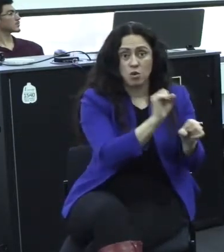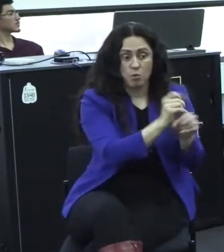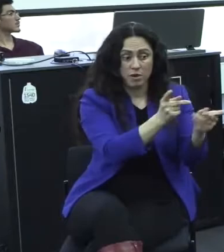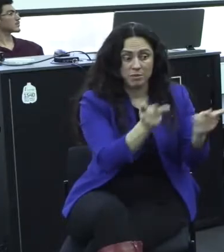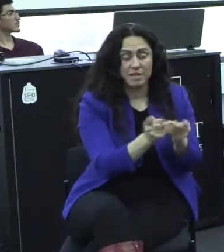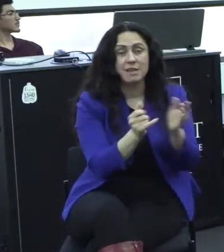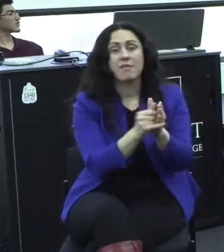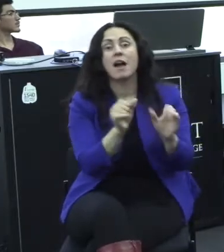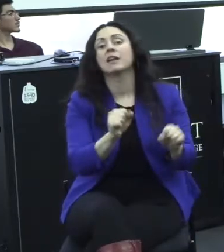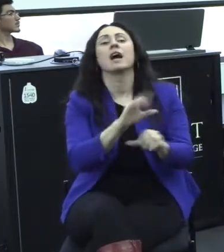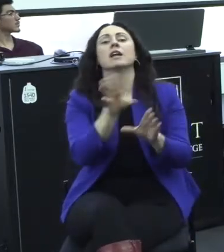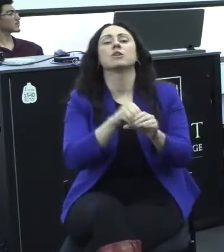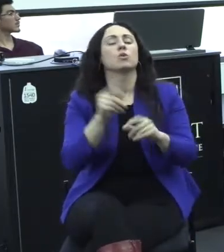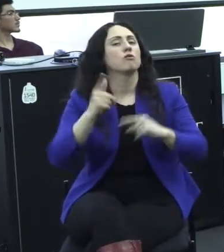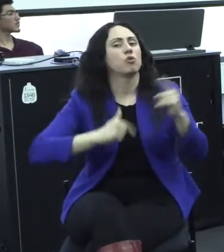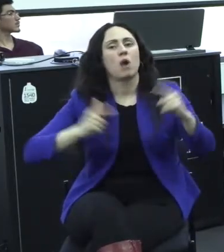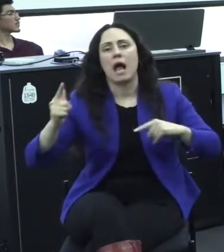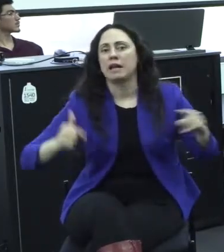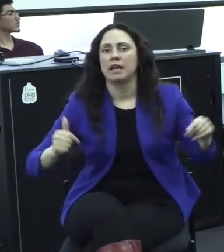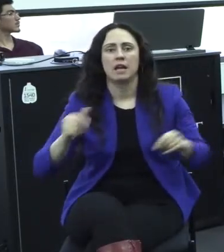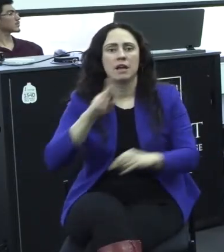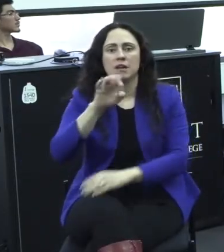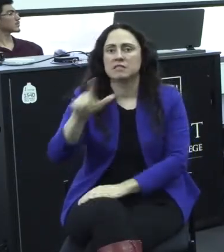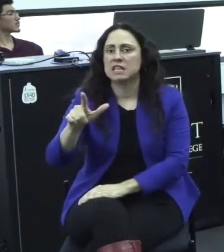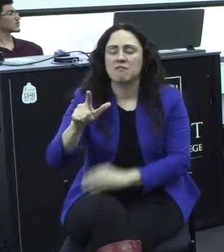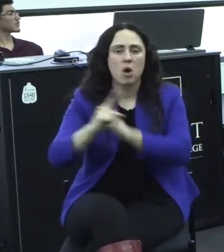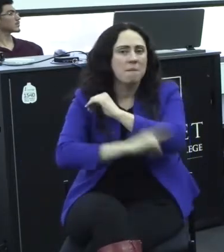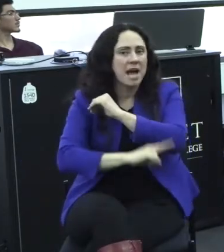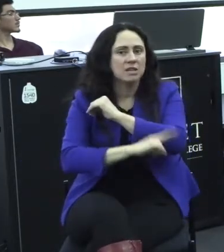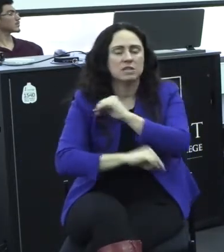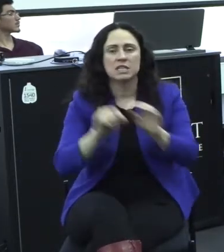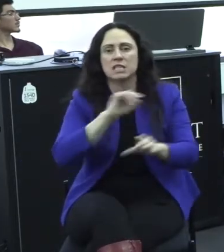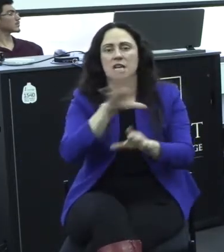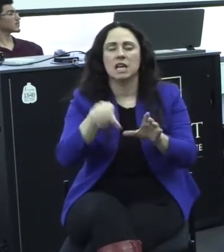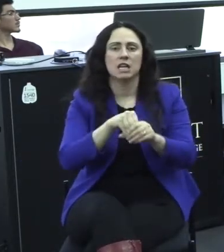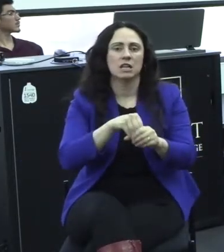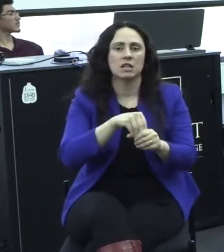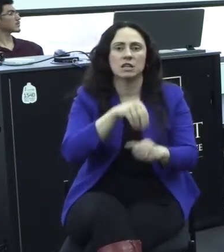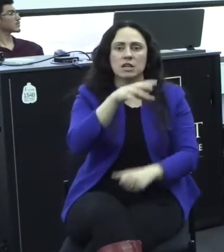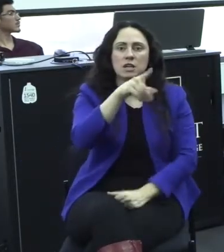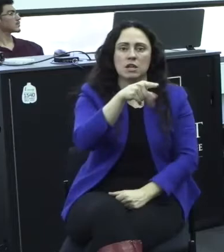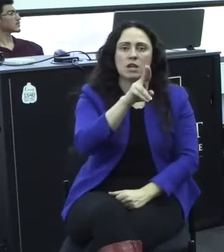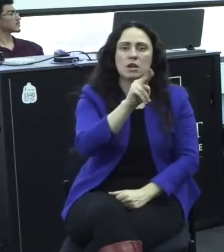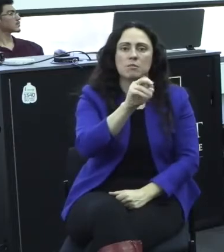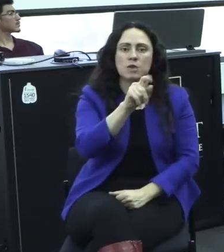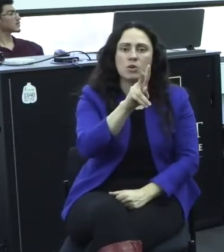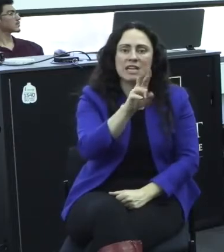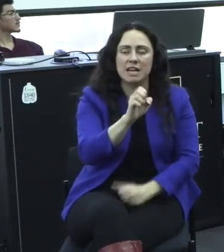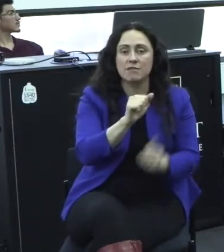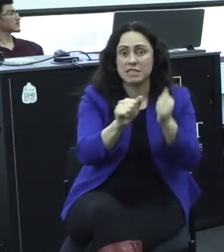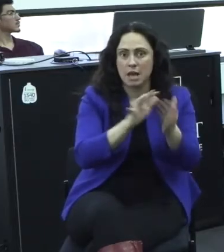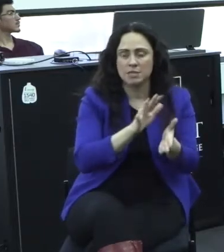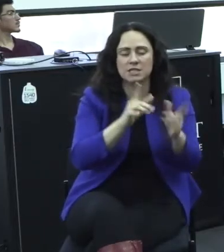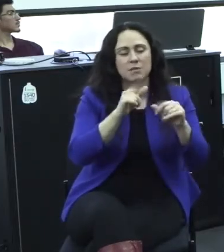can include a variety of civil penalties, including punitive damages, depending on how severe